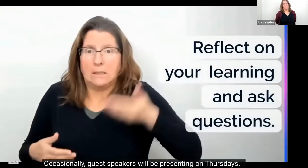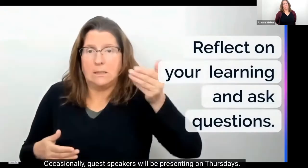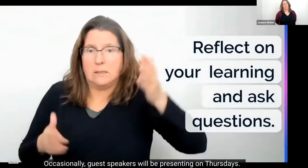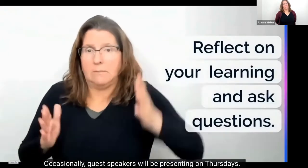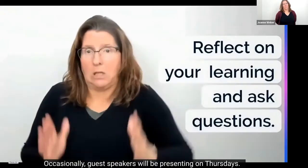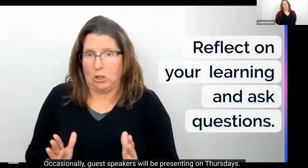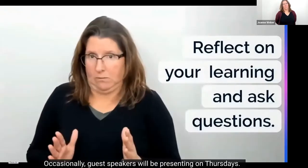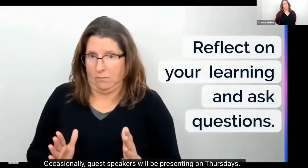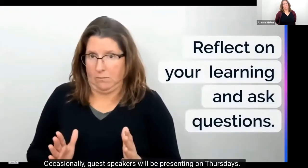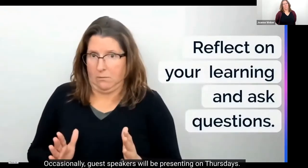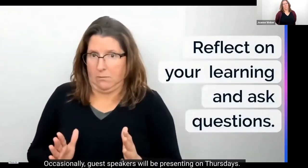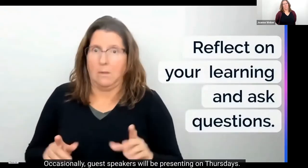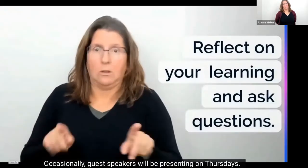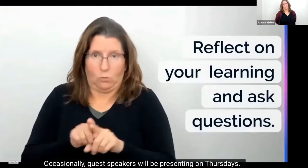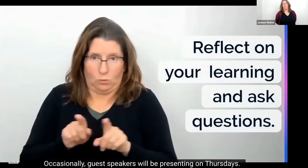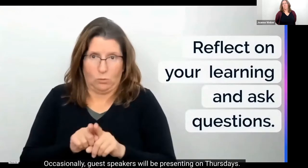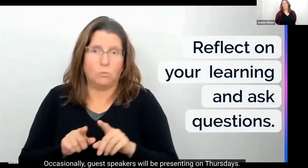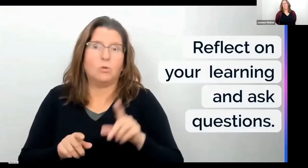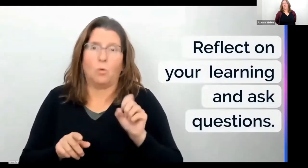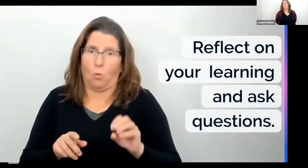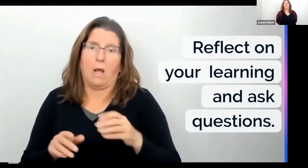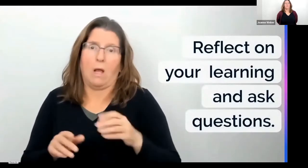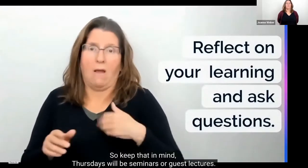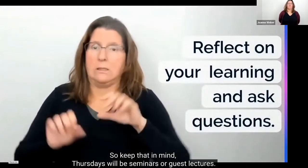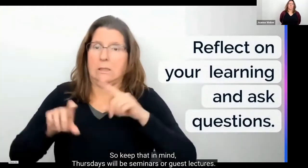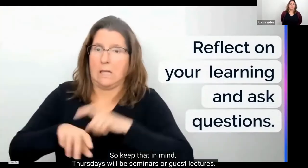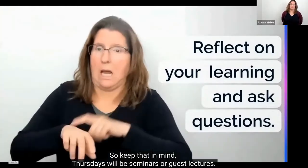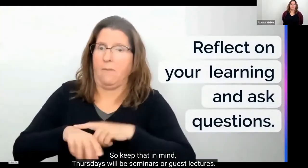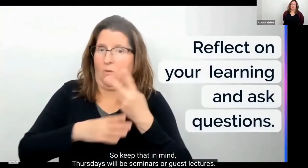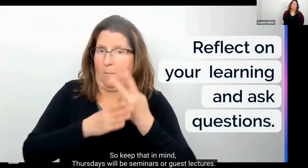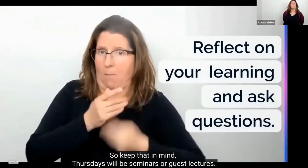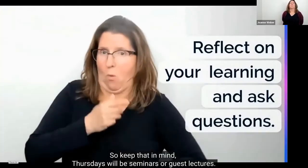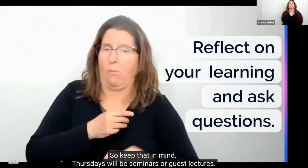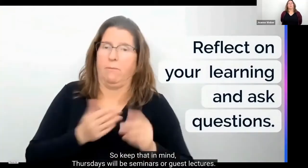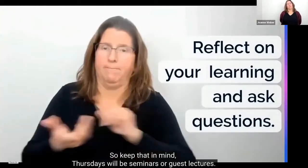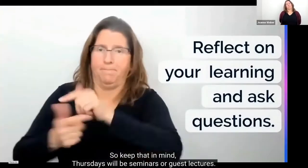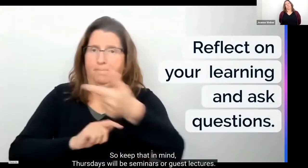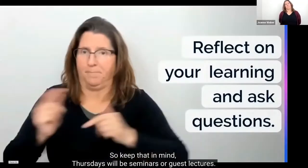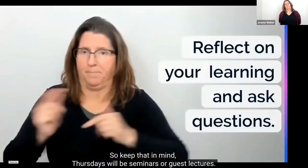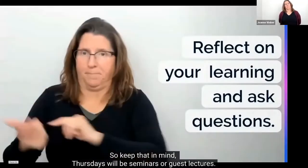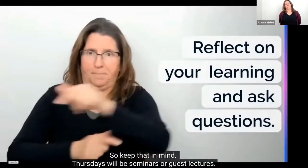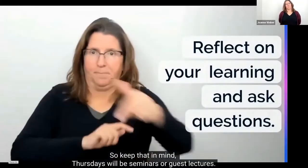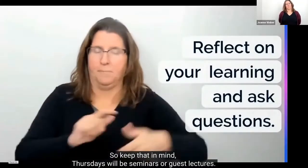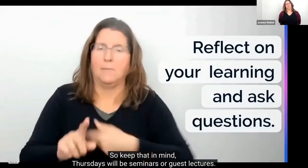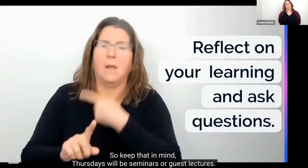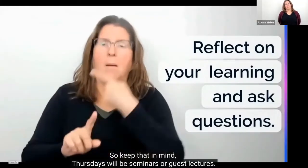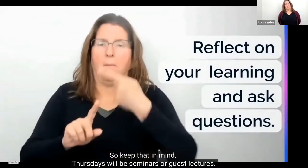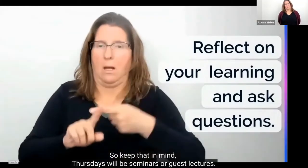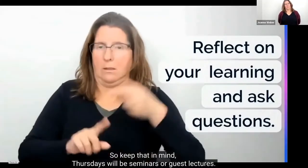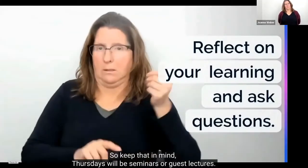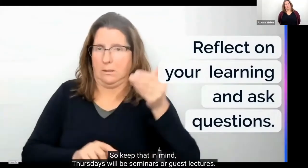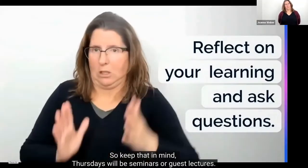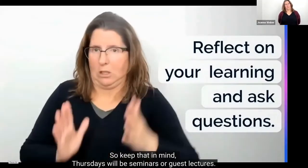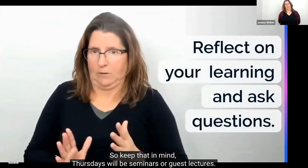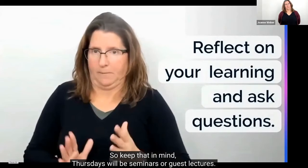Occasionally, guest speakers will be presenting on Thursdays. So keep that in mind. Thursdays will be